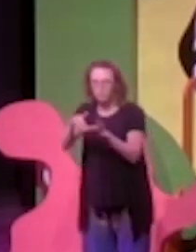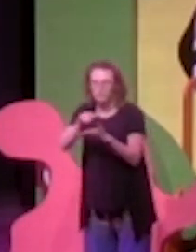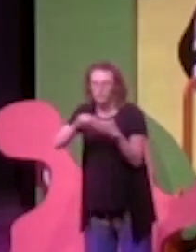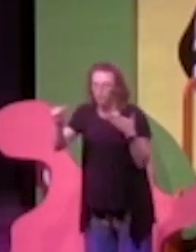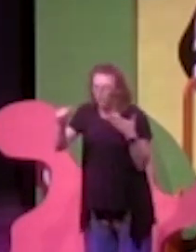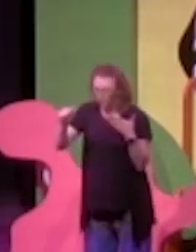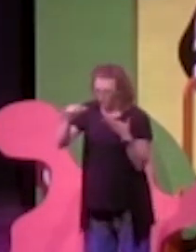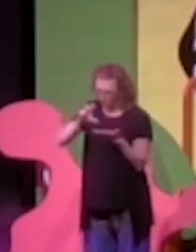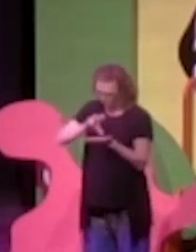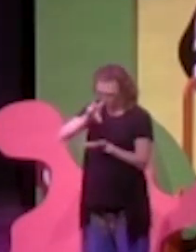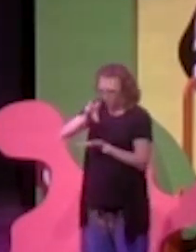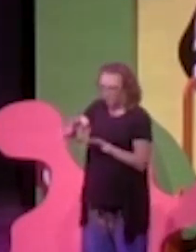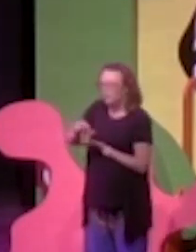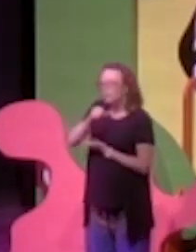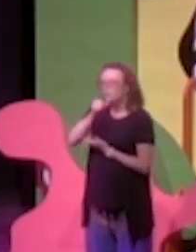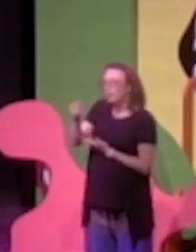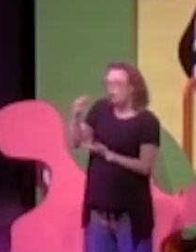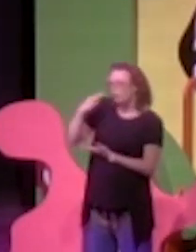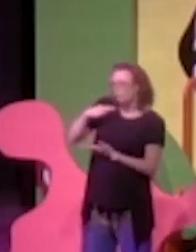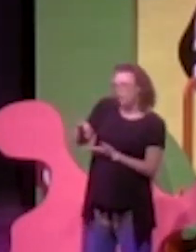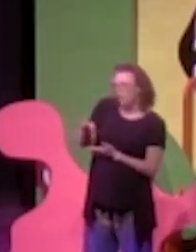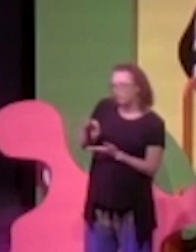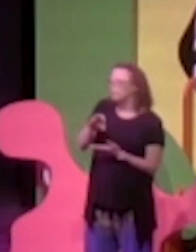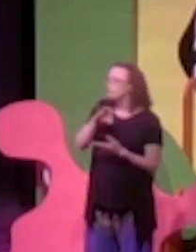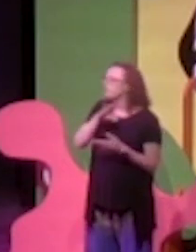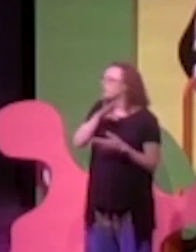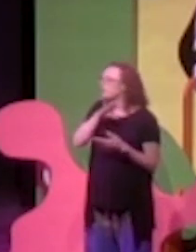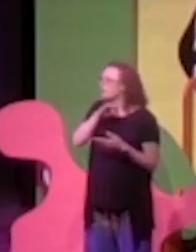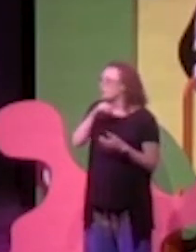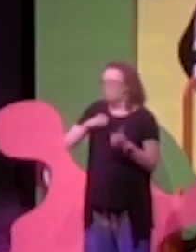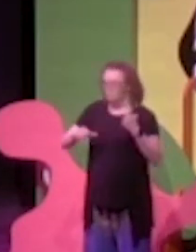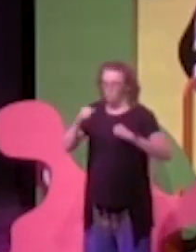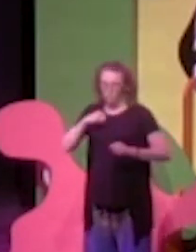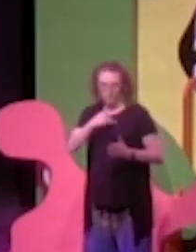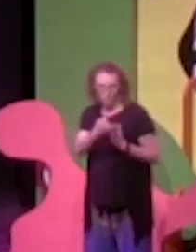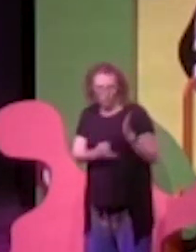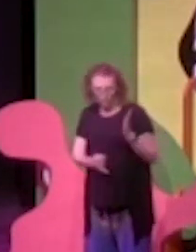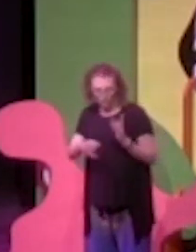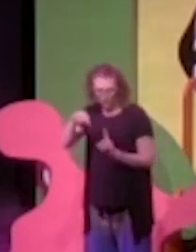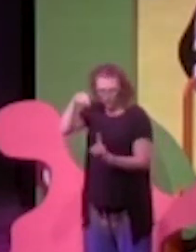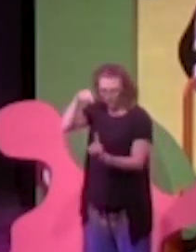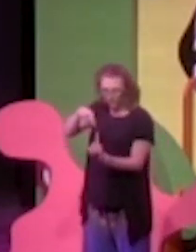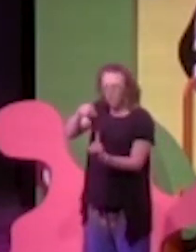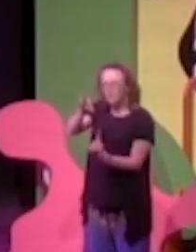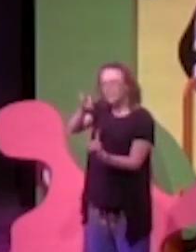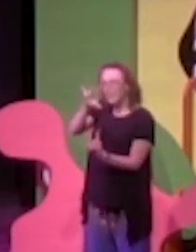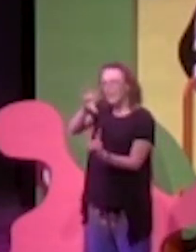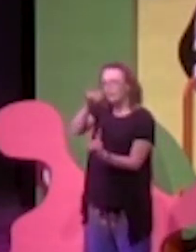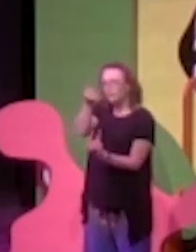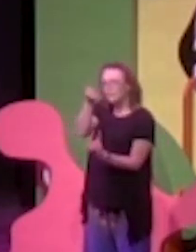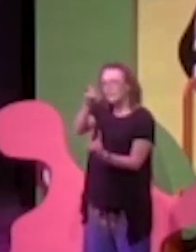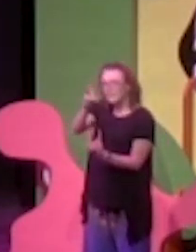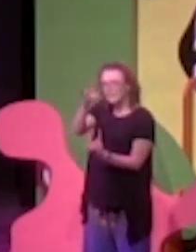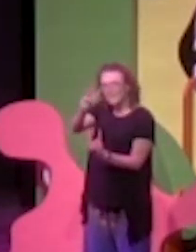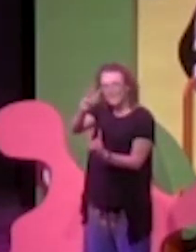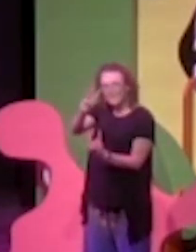nonprofit performing arts grant program, we've had 816 grants made out of